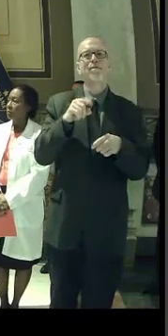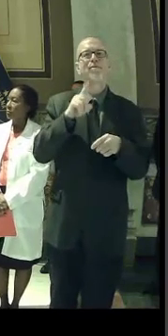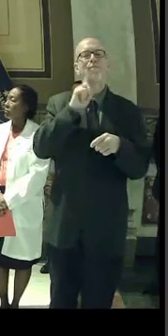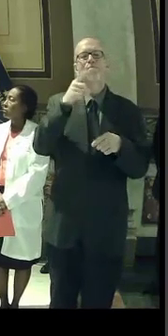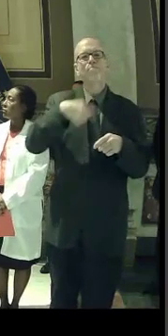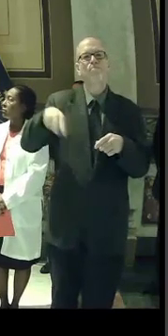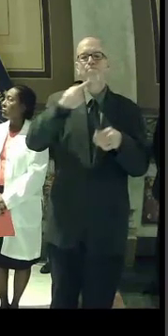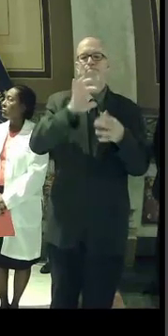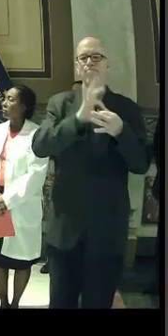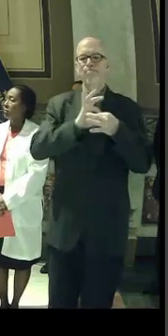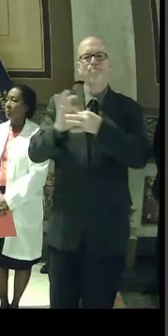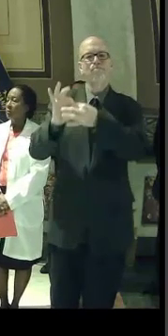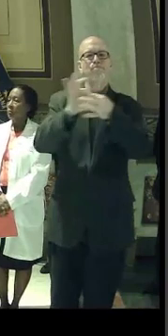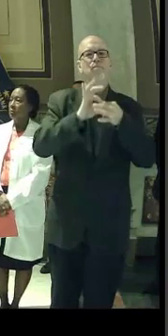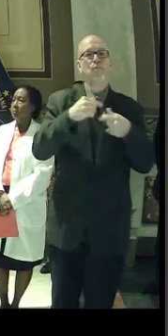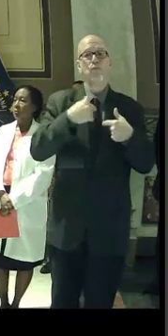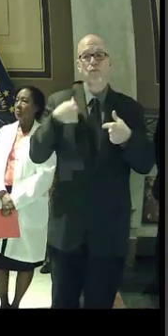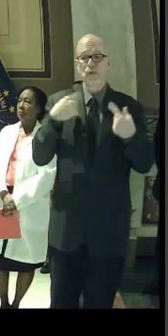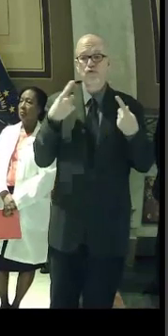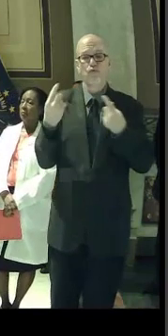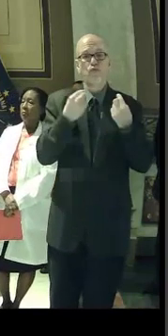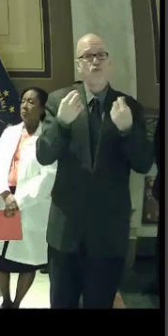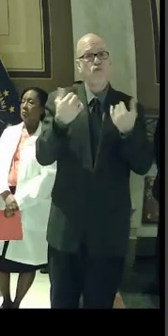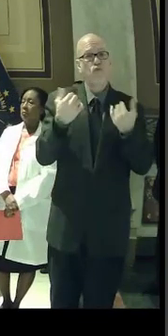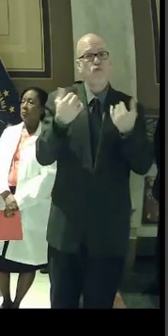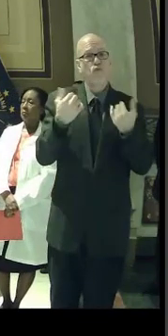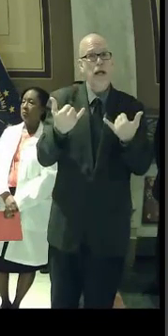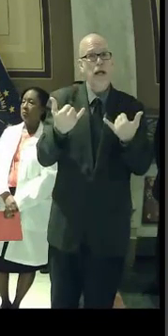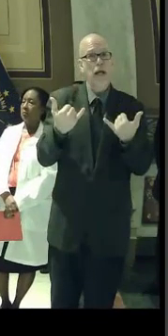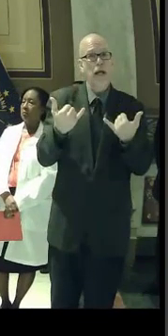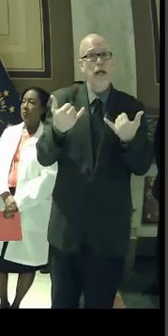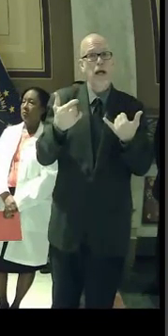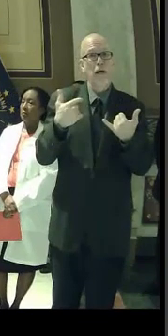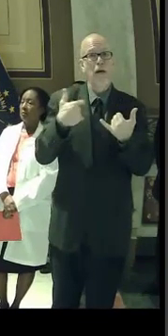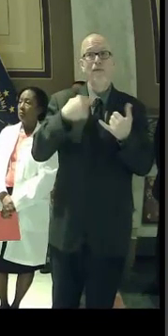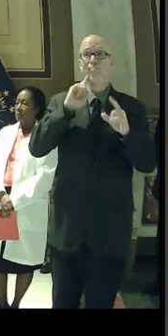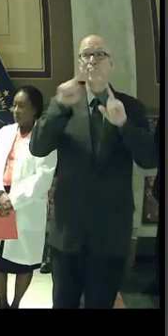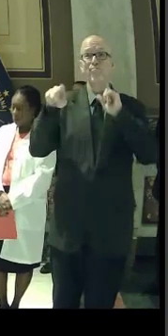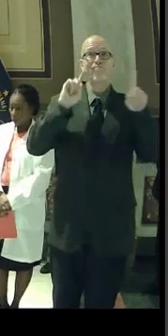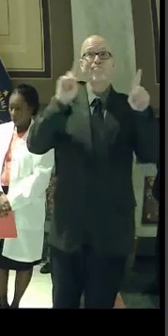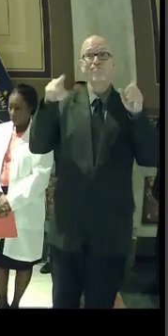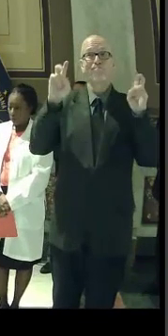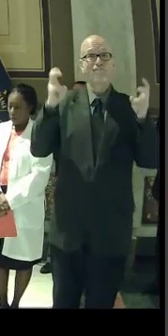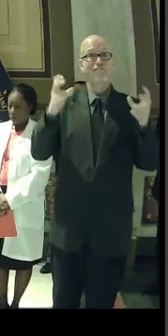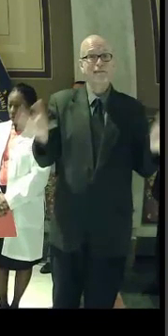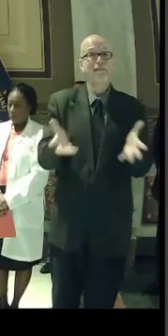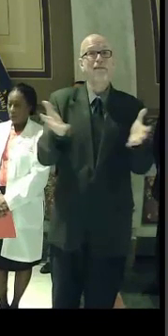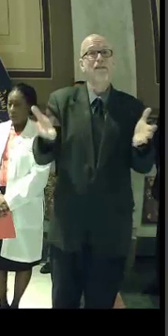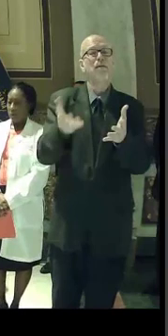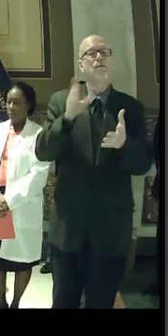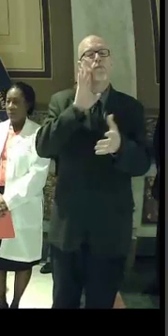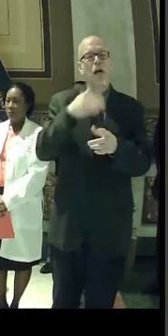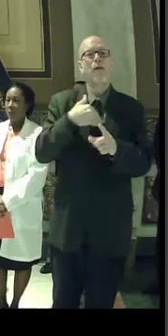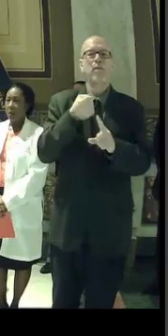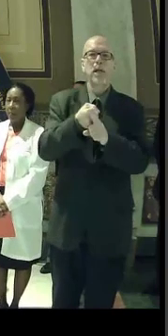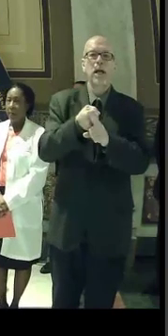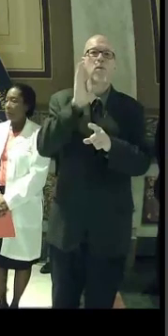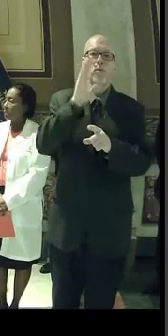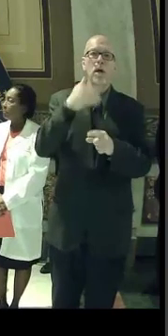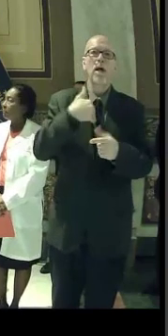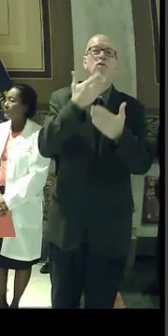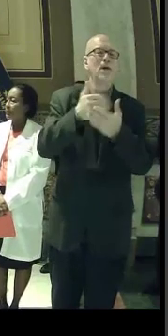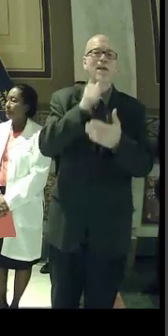collectively, the actions that we are taking today are going to have an impact. We think a positive impact,